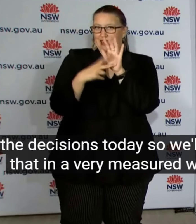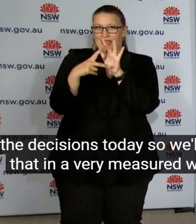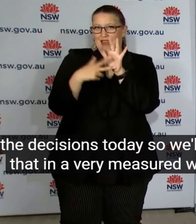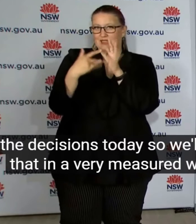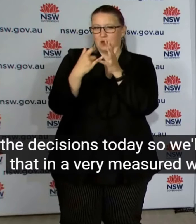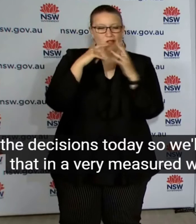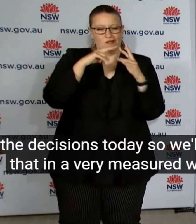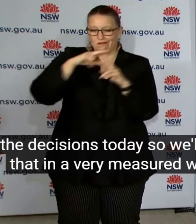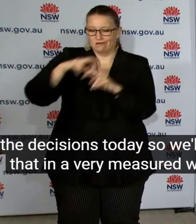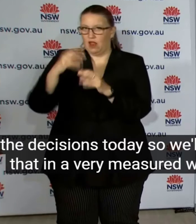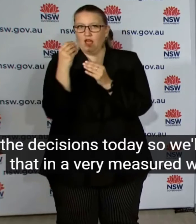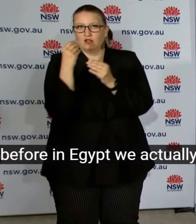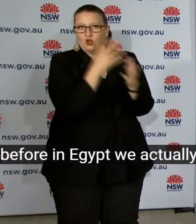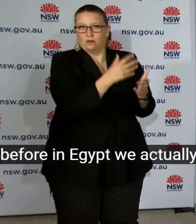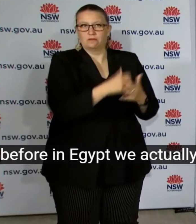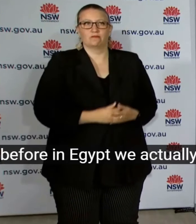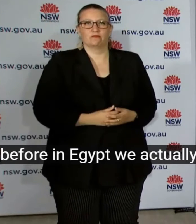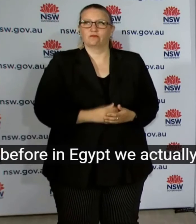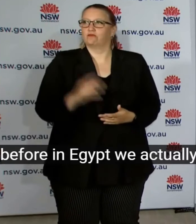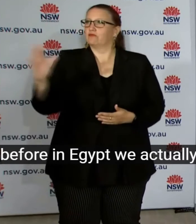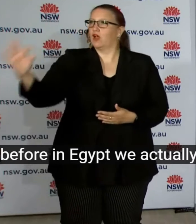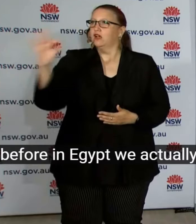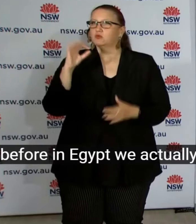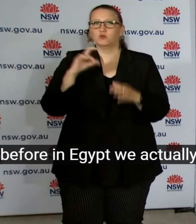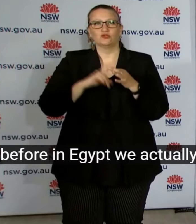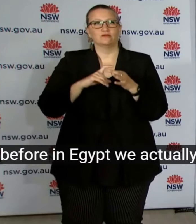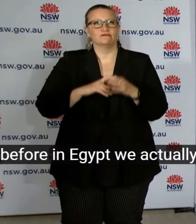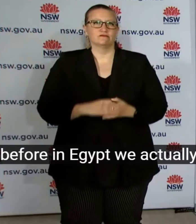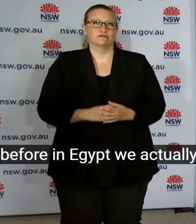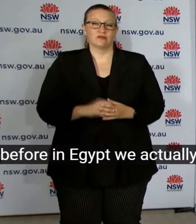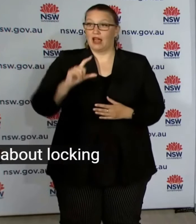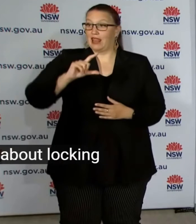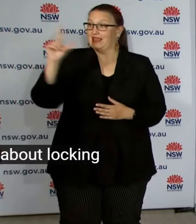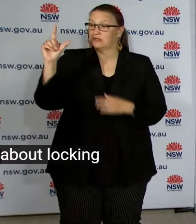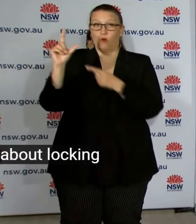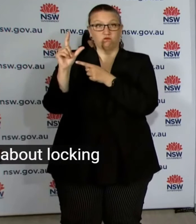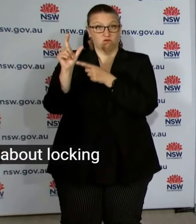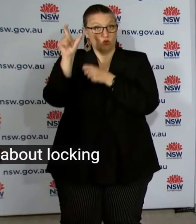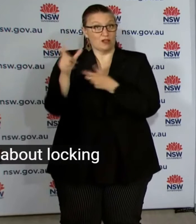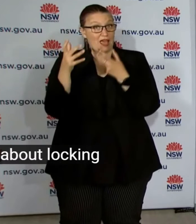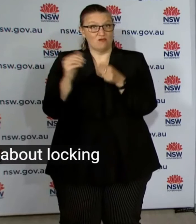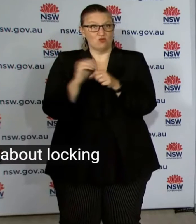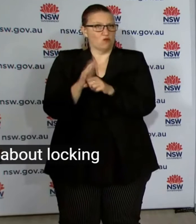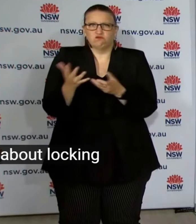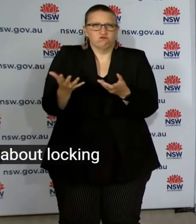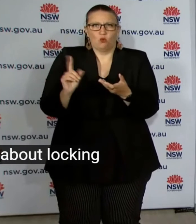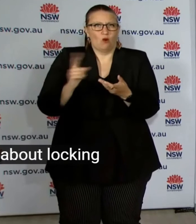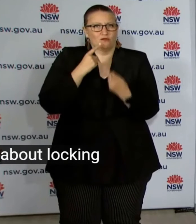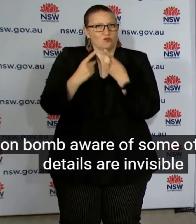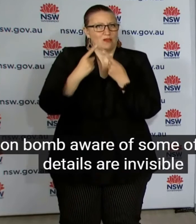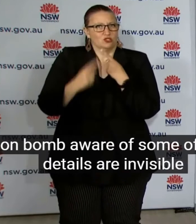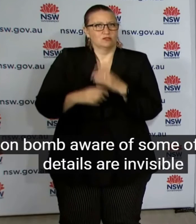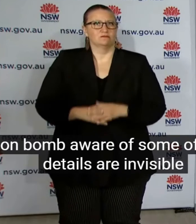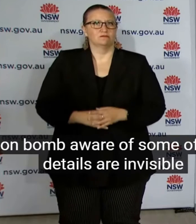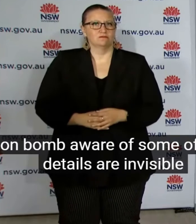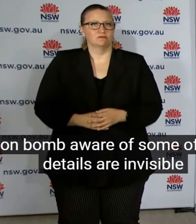more information about the case in Lismore, what we know so far? Look, I'm aware of some of the details around the Lismore case,